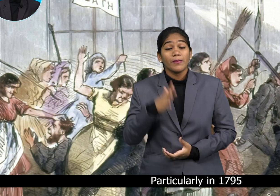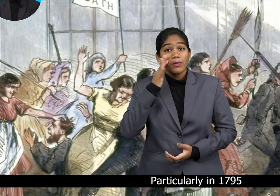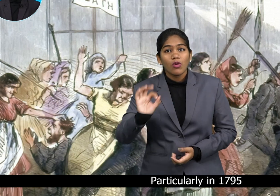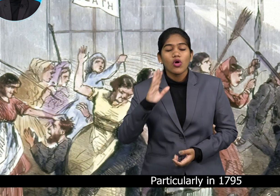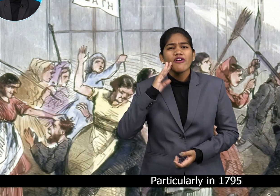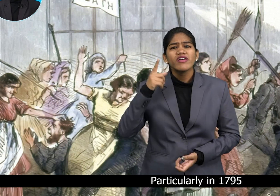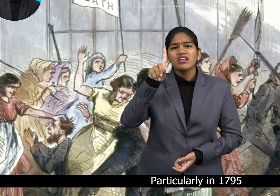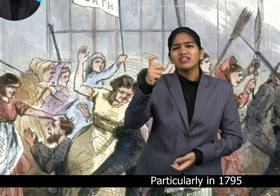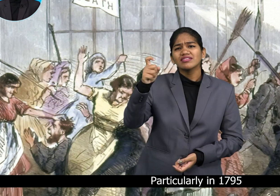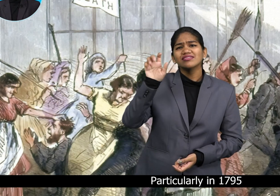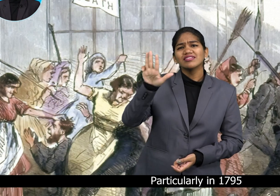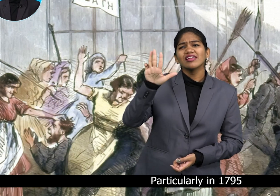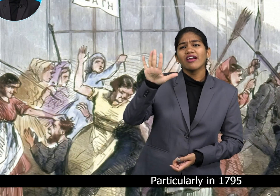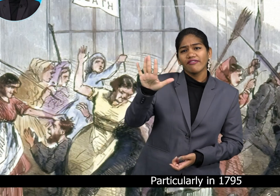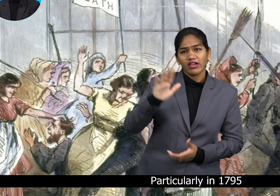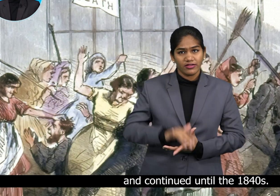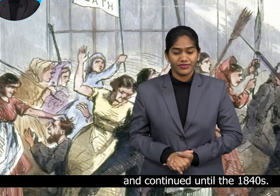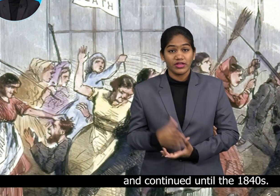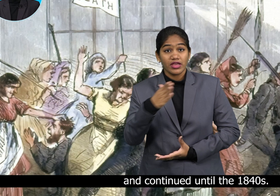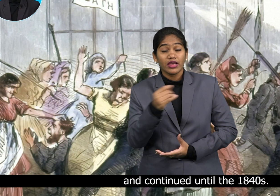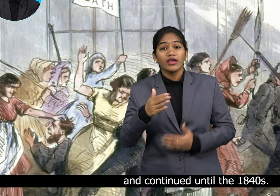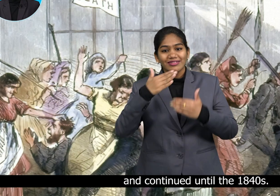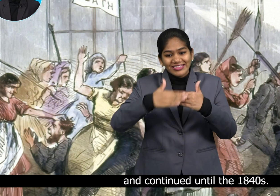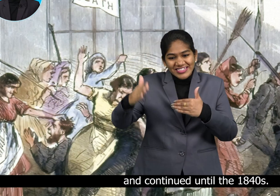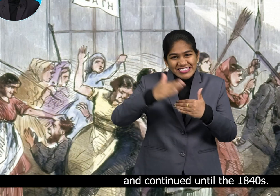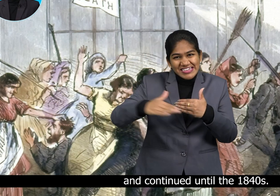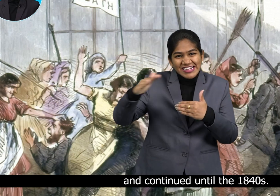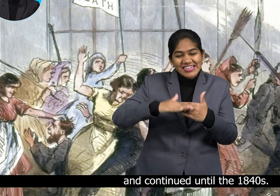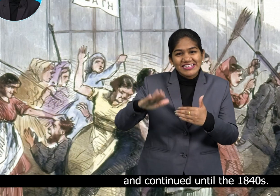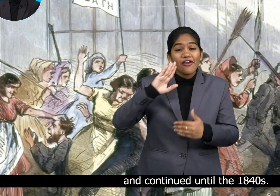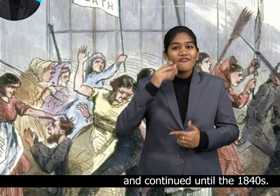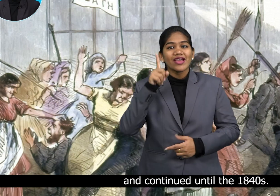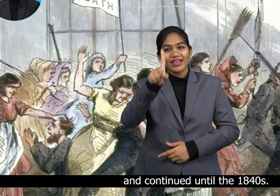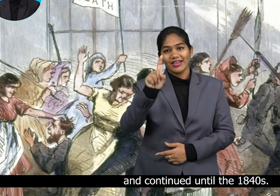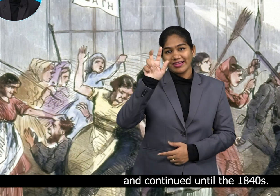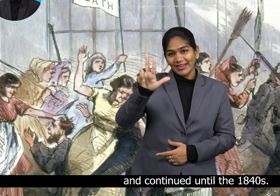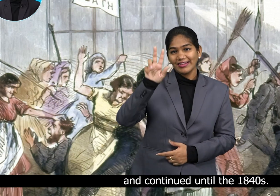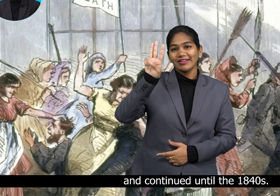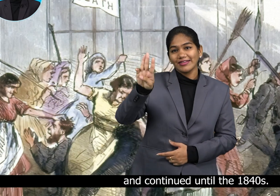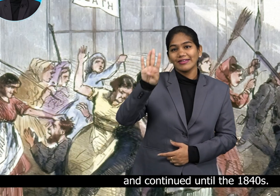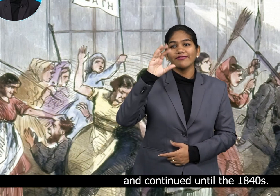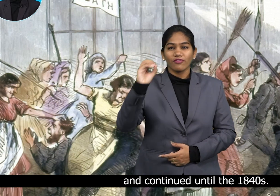Particularly in 1795 and continued until the 1840s.